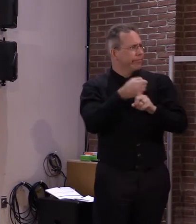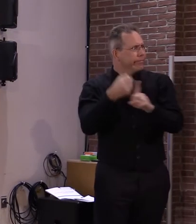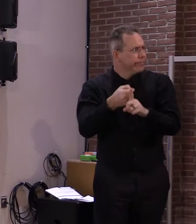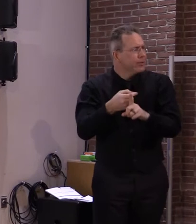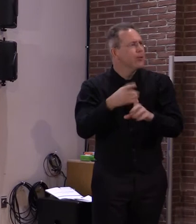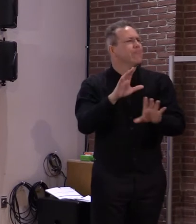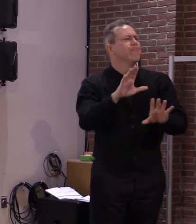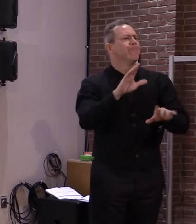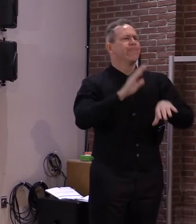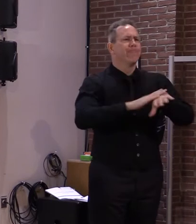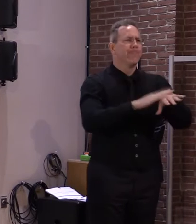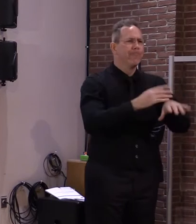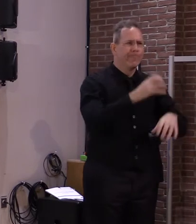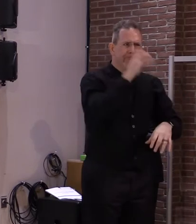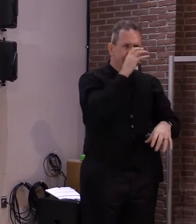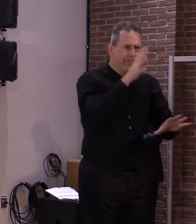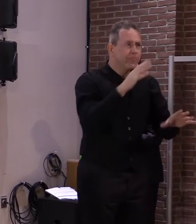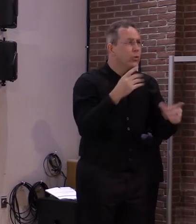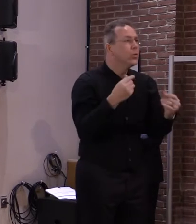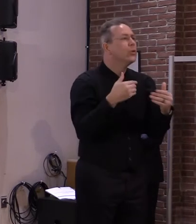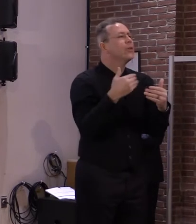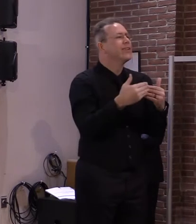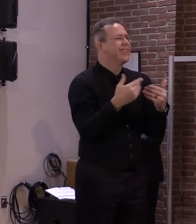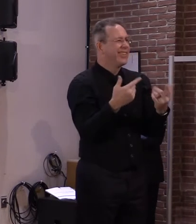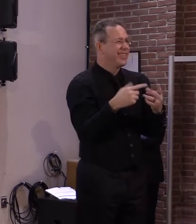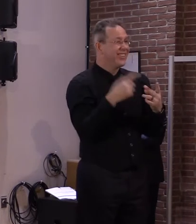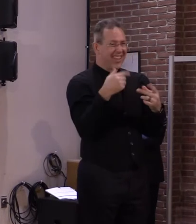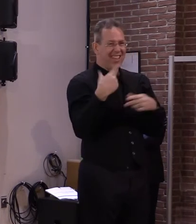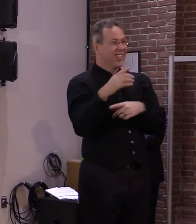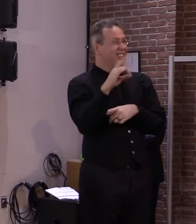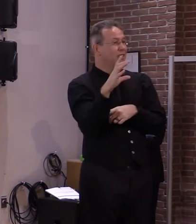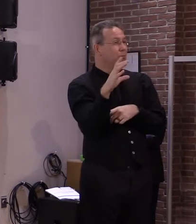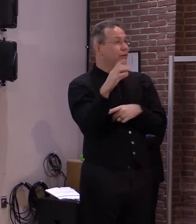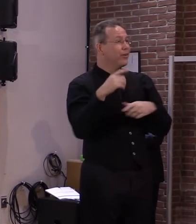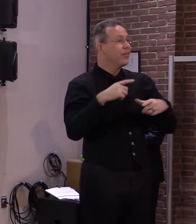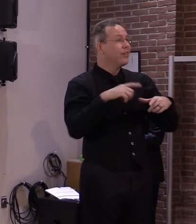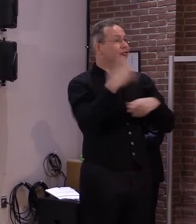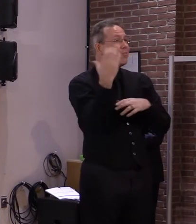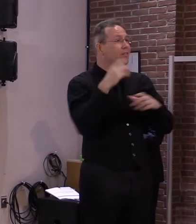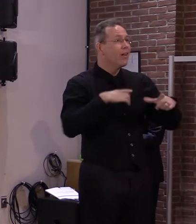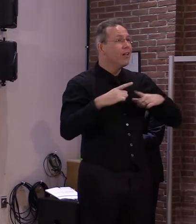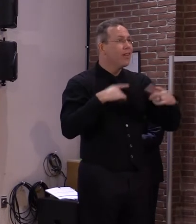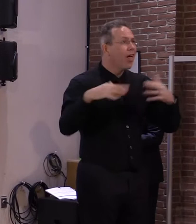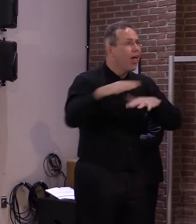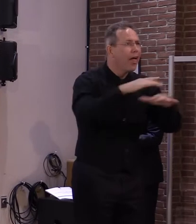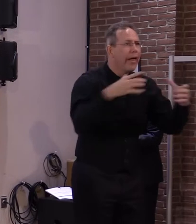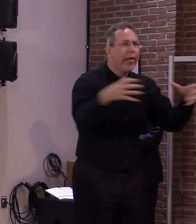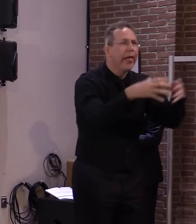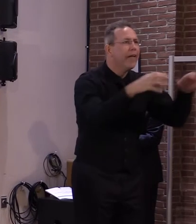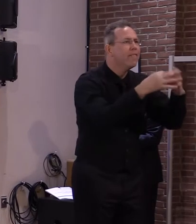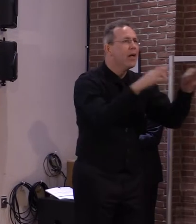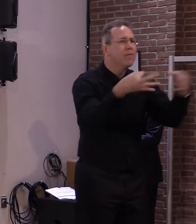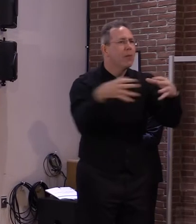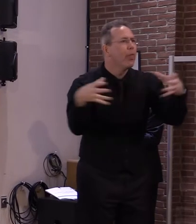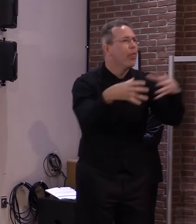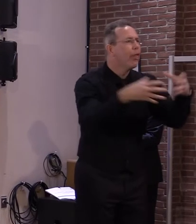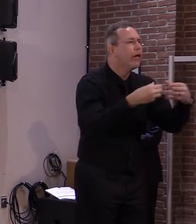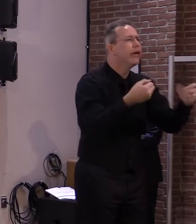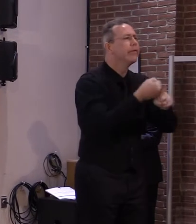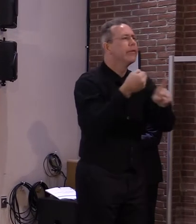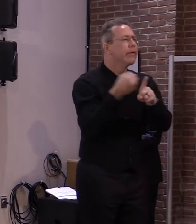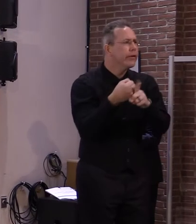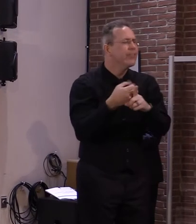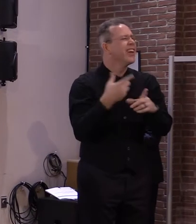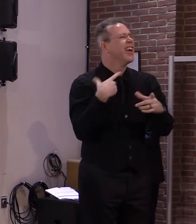and december holidays i know the super bowl is the most watched event of the year and look